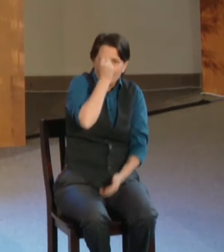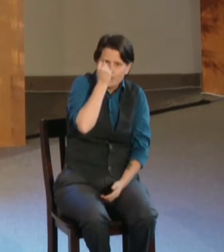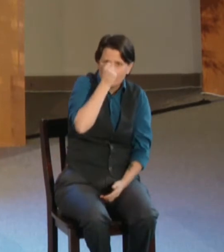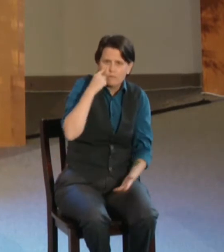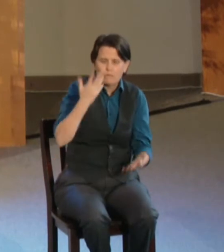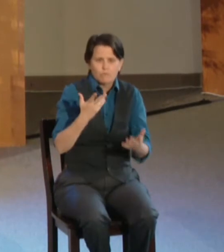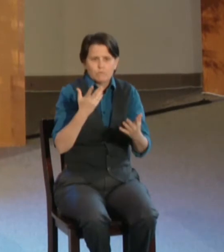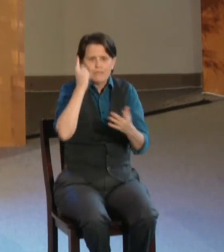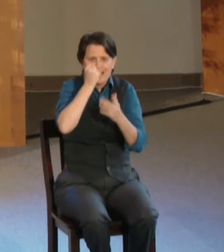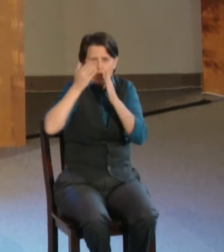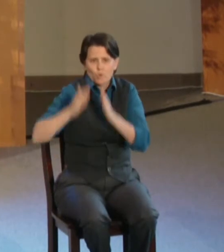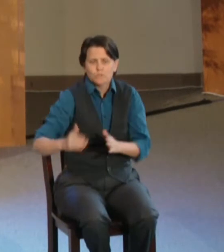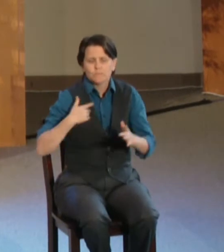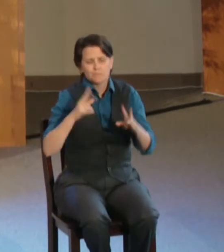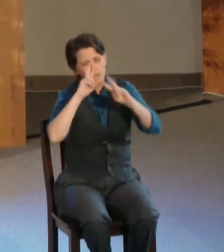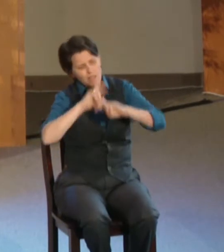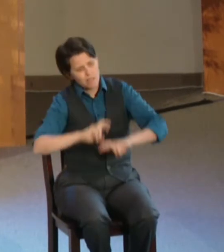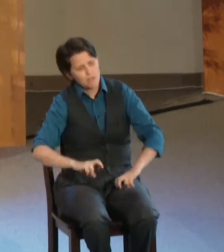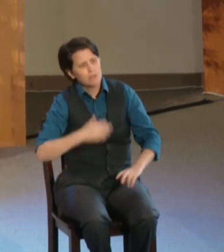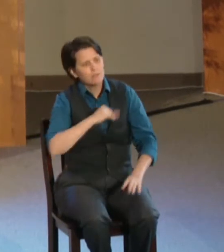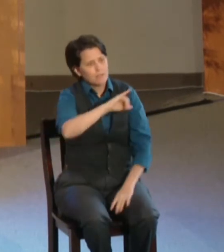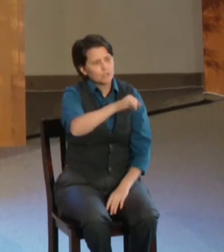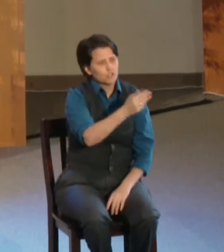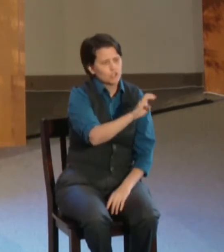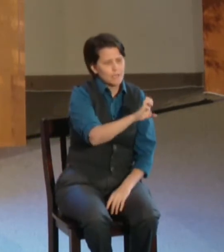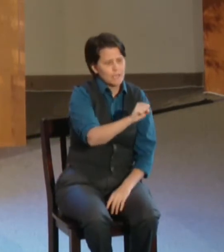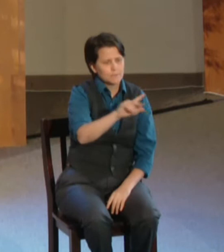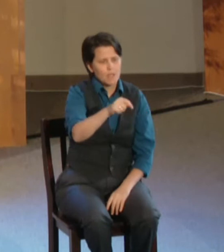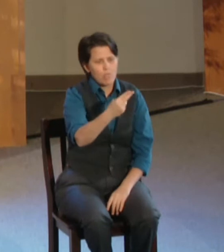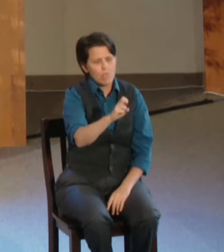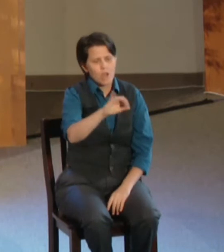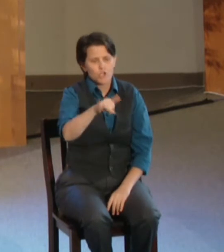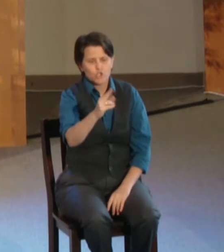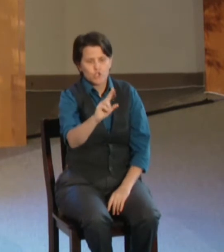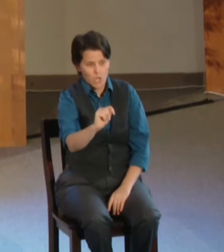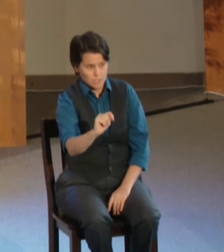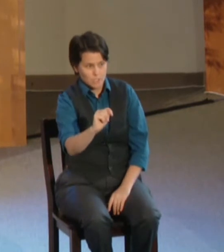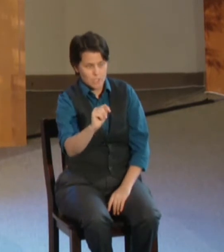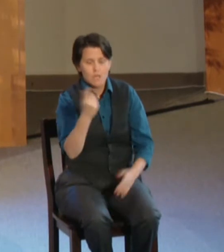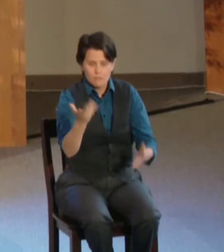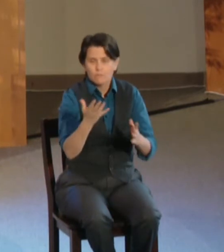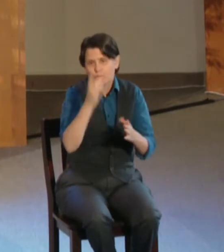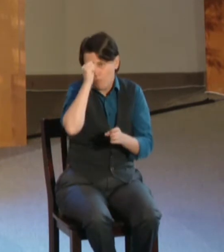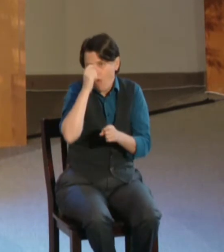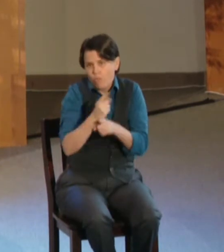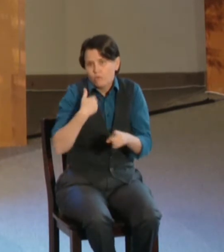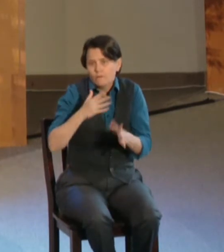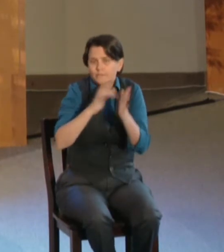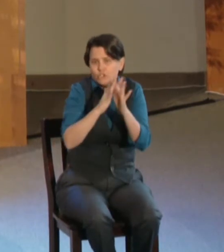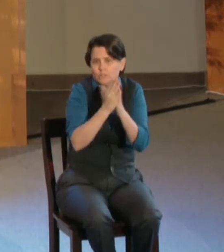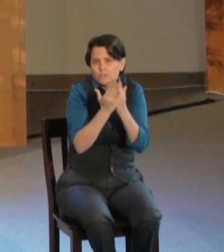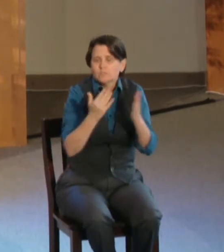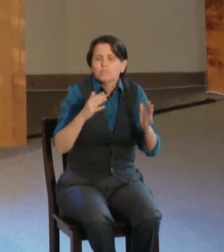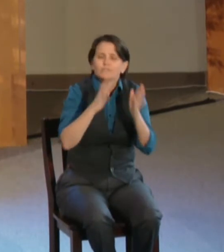do enough reading that it's James the Just, the brother of Jesus who wrote this book. And he